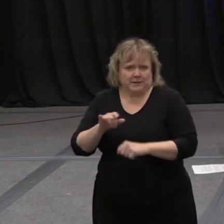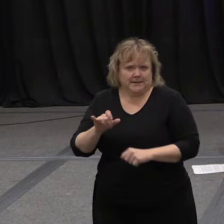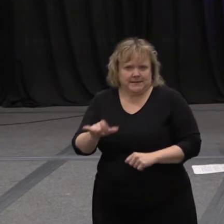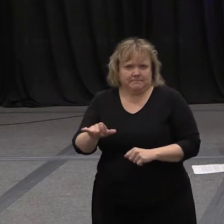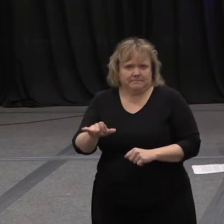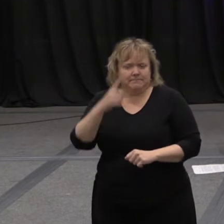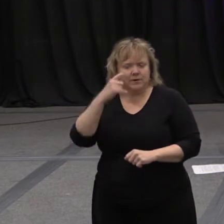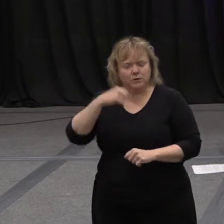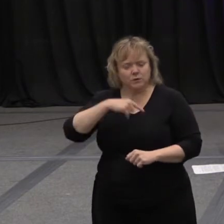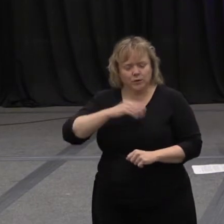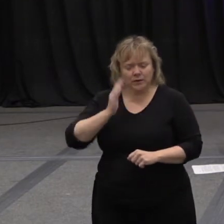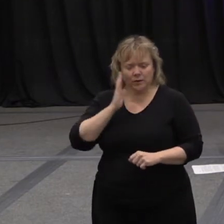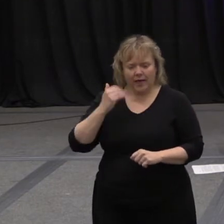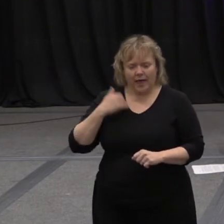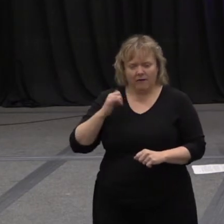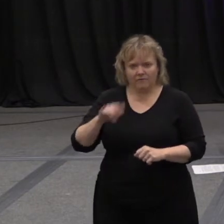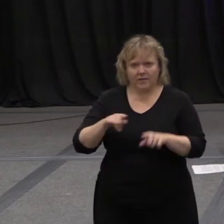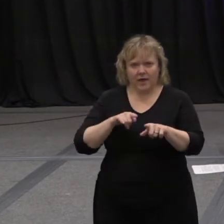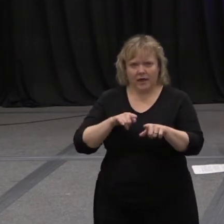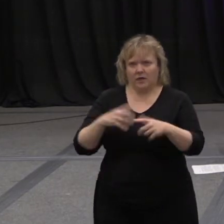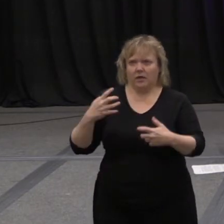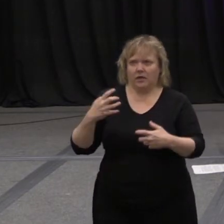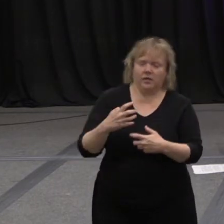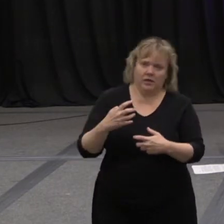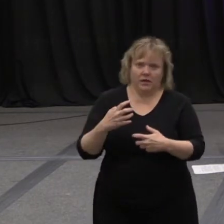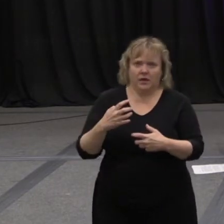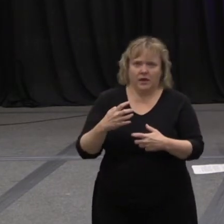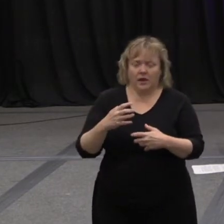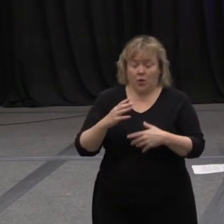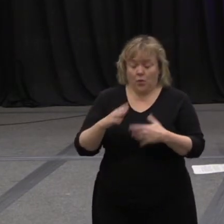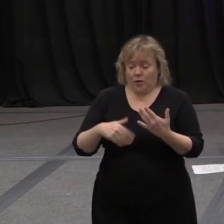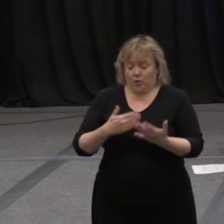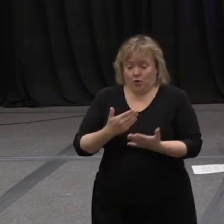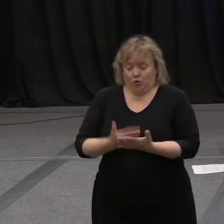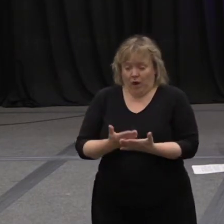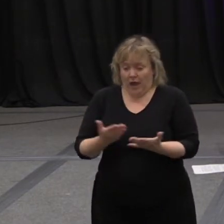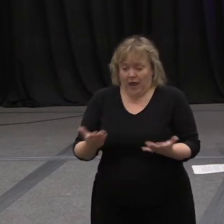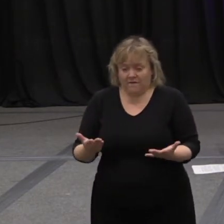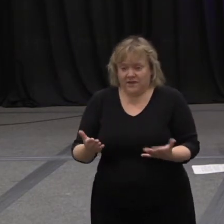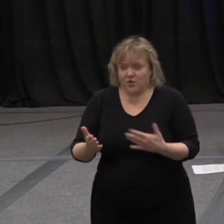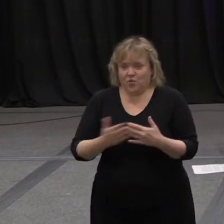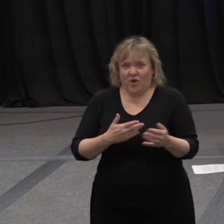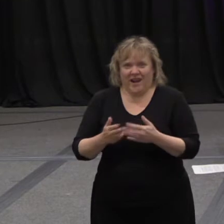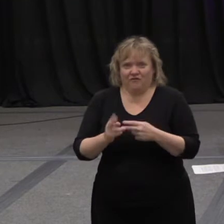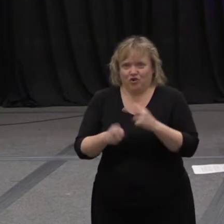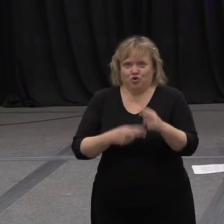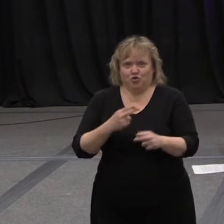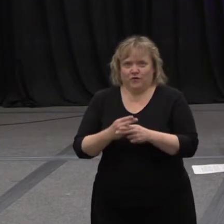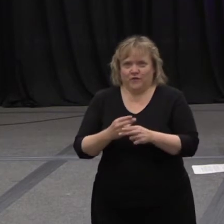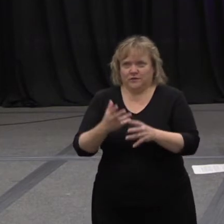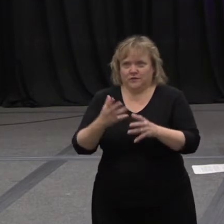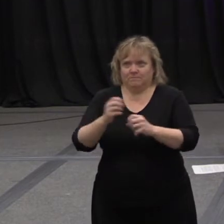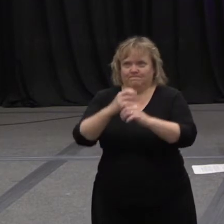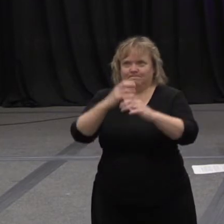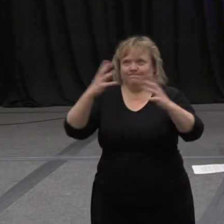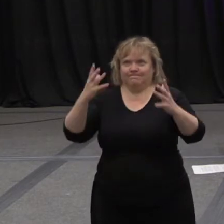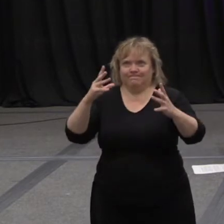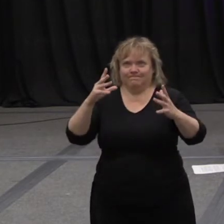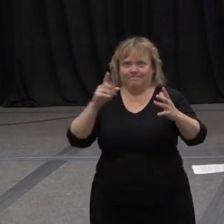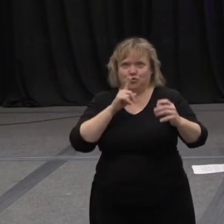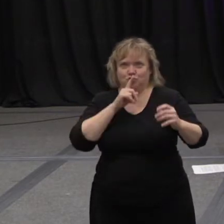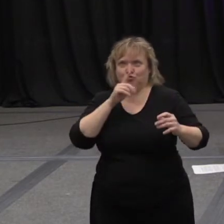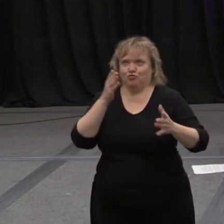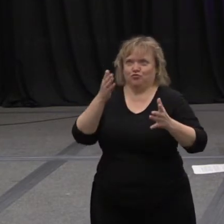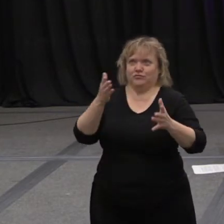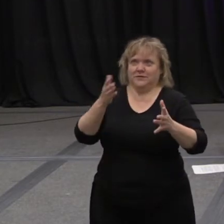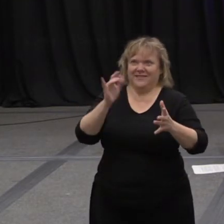constant, intimate, fully enmeshed presence of whatever the universal truth is. So if that's a